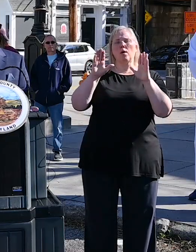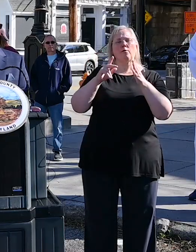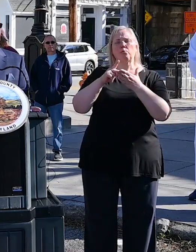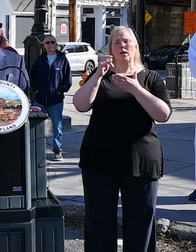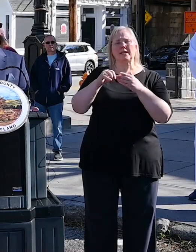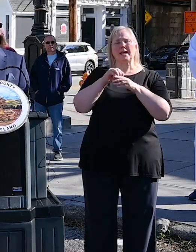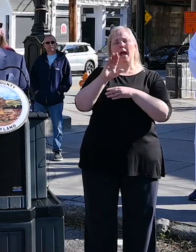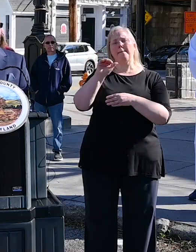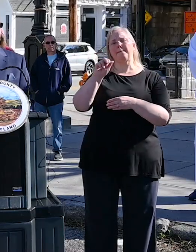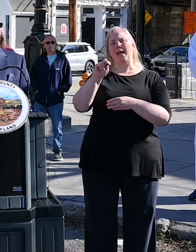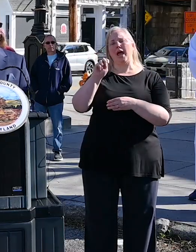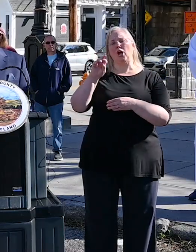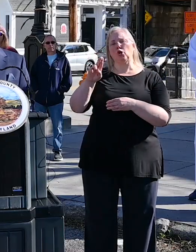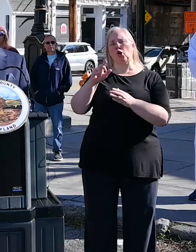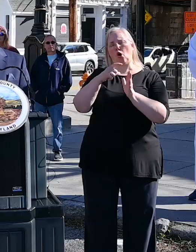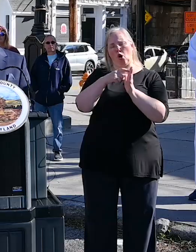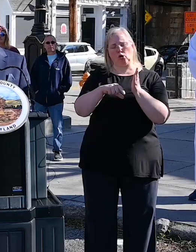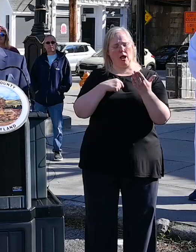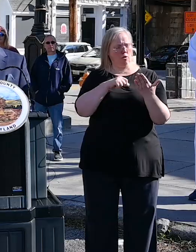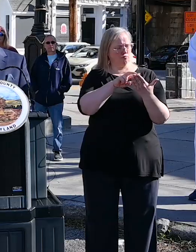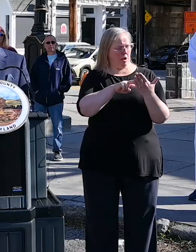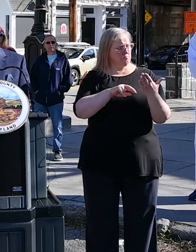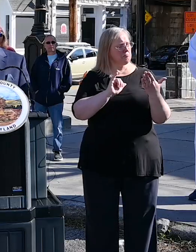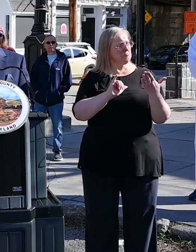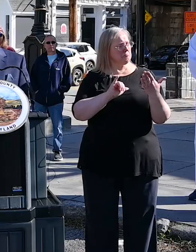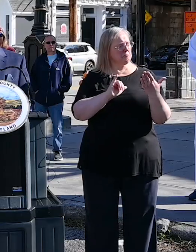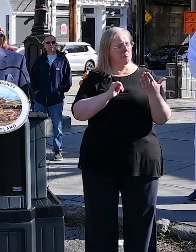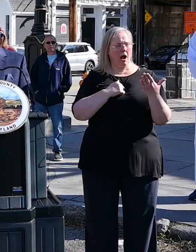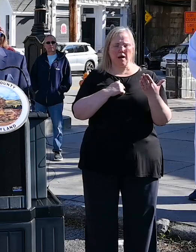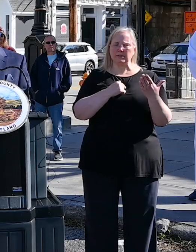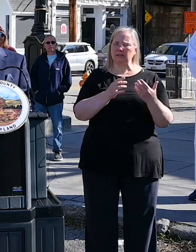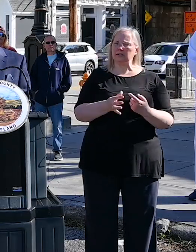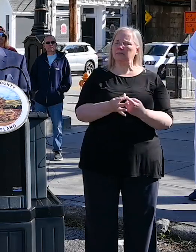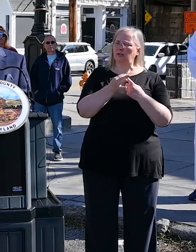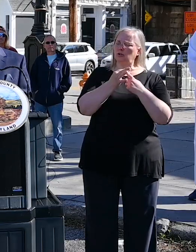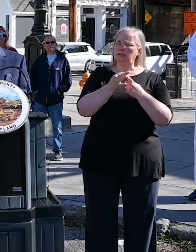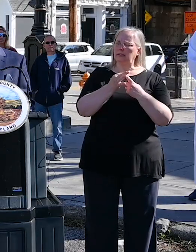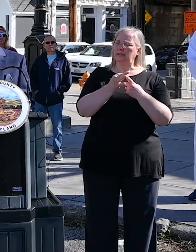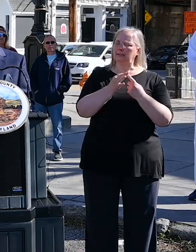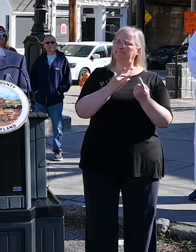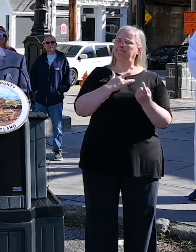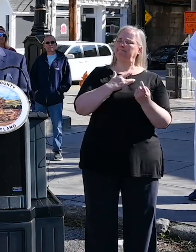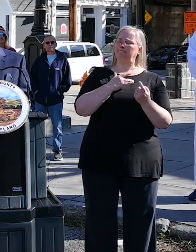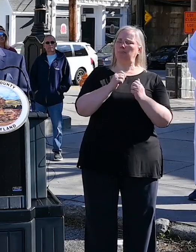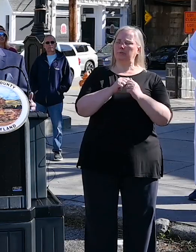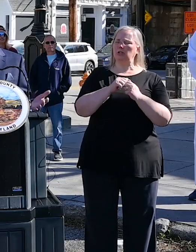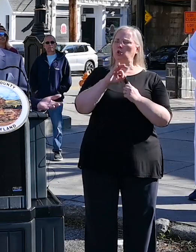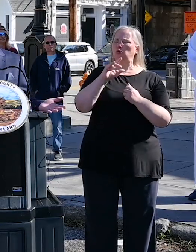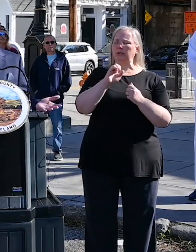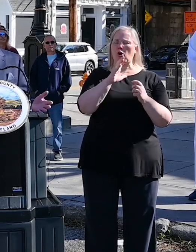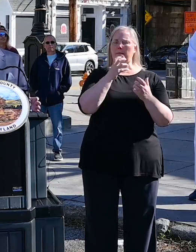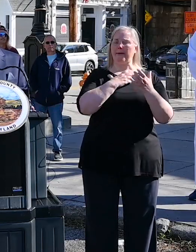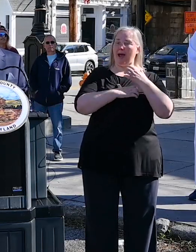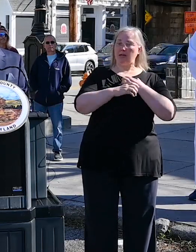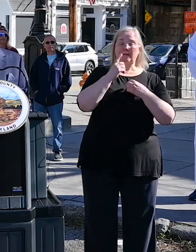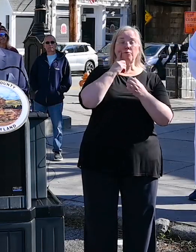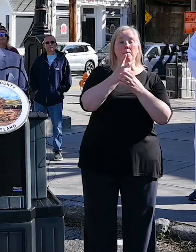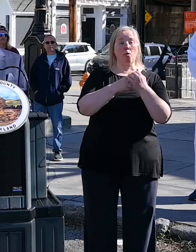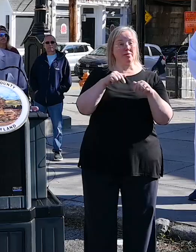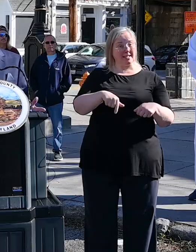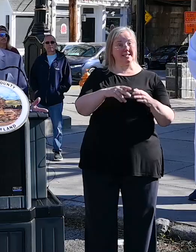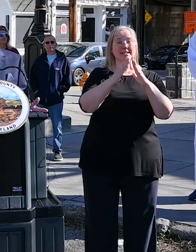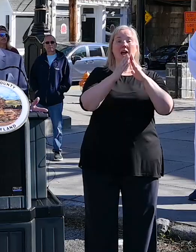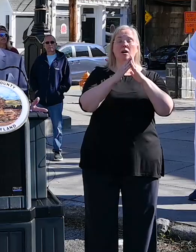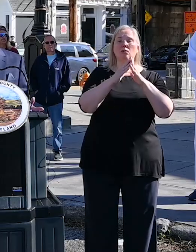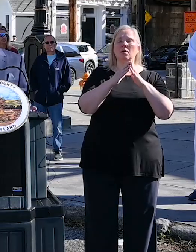which I read, and I was particularly taken with Julia's passion for both this town, but